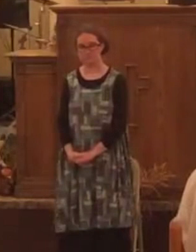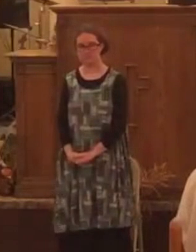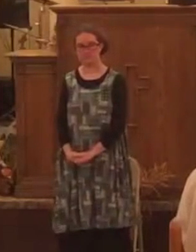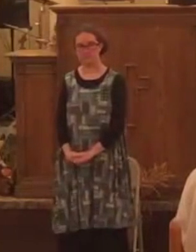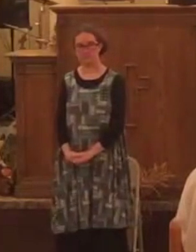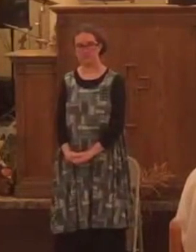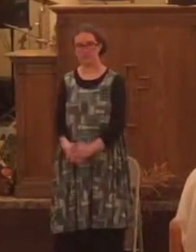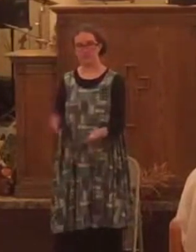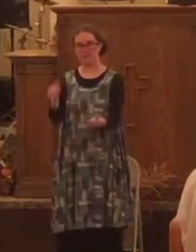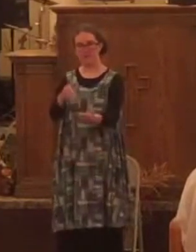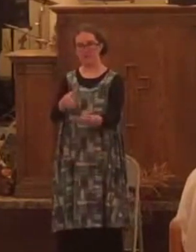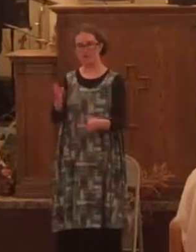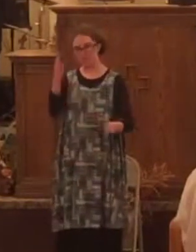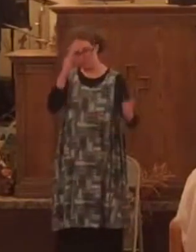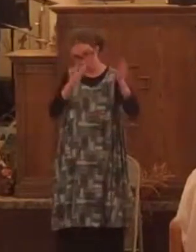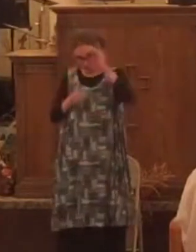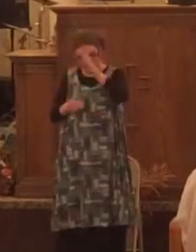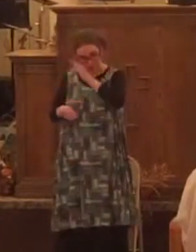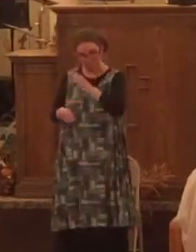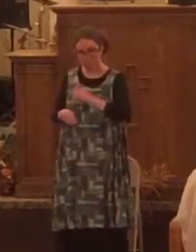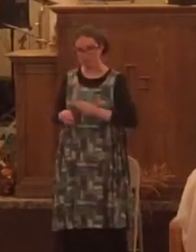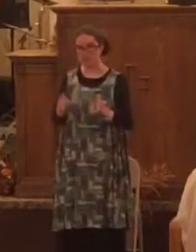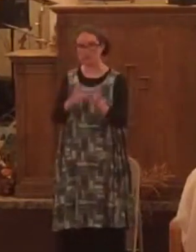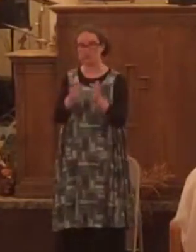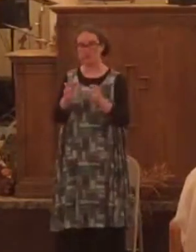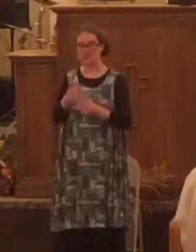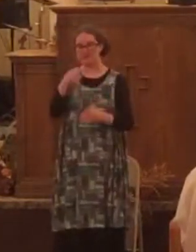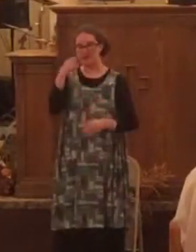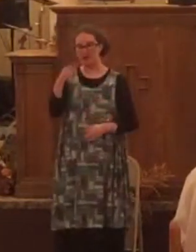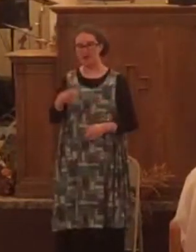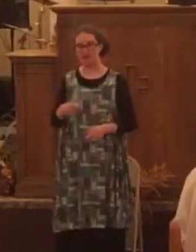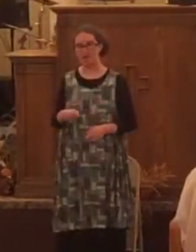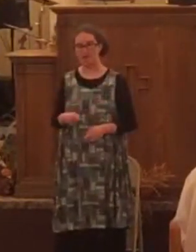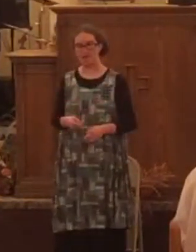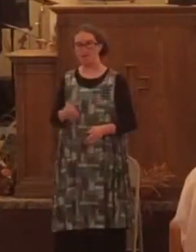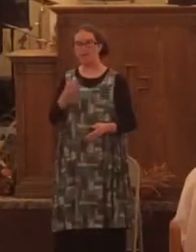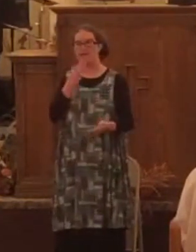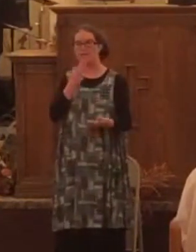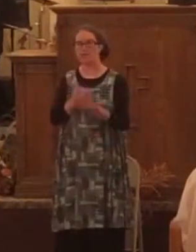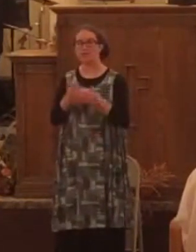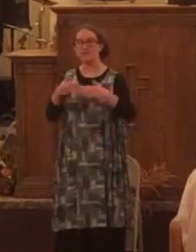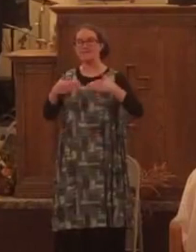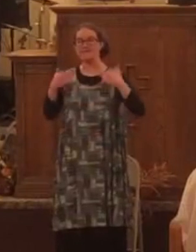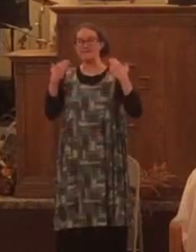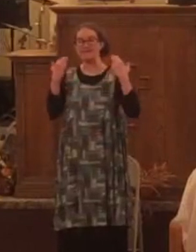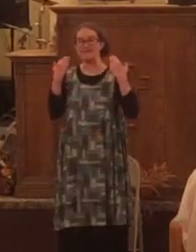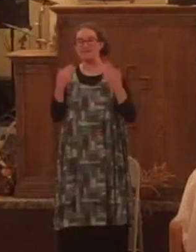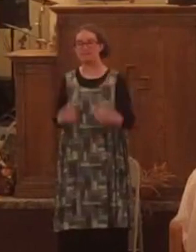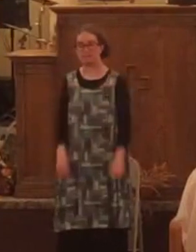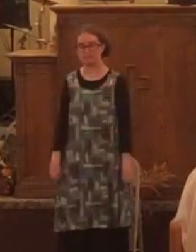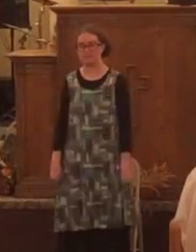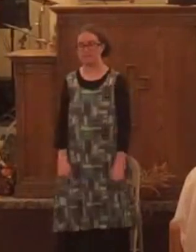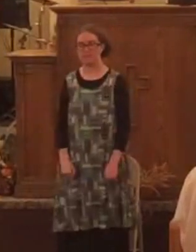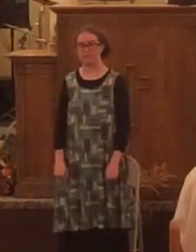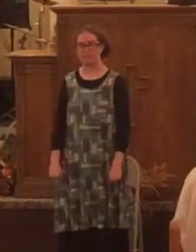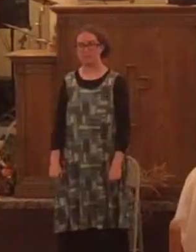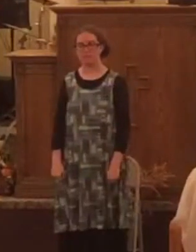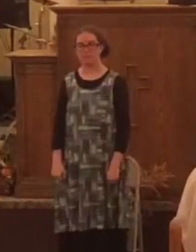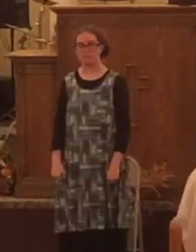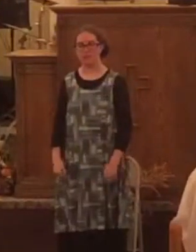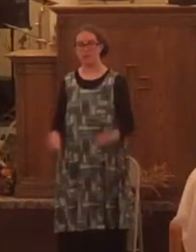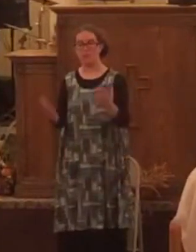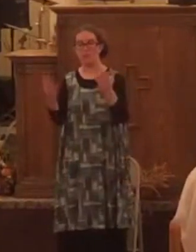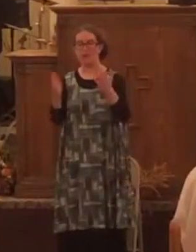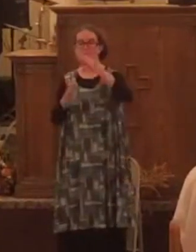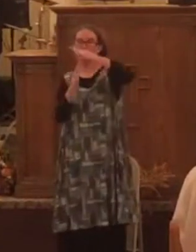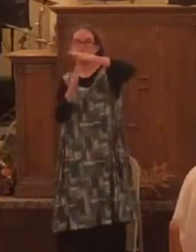But in the midst of the tribulation, Jesus said, be of good cheer. Yeah, right. Amen. Wait a